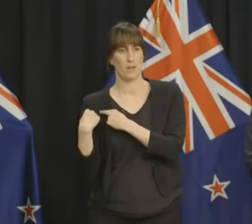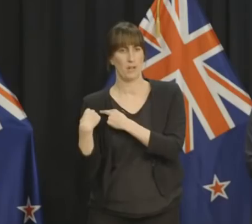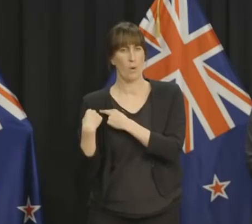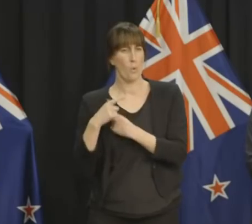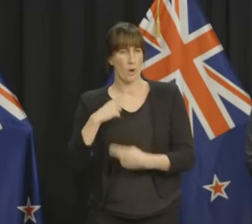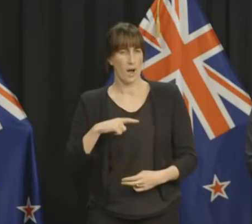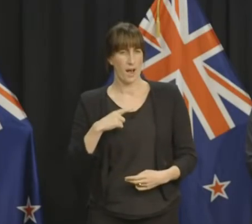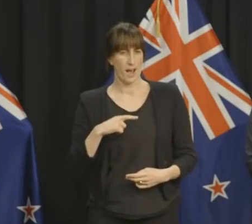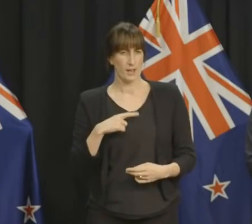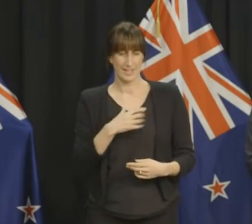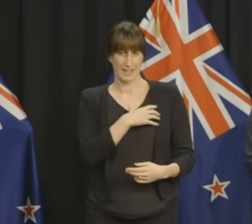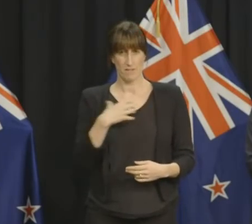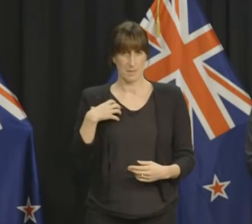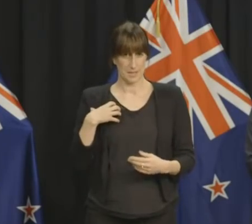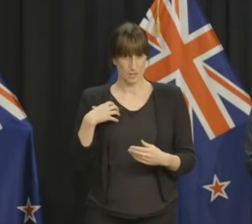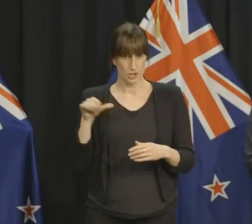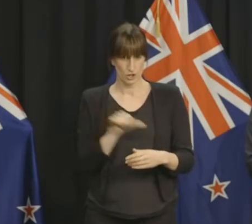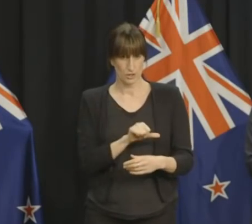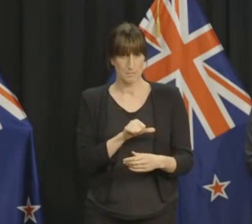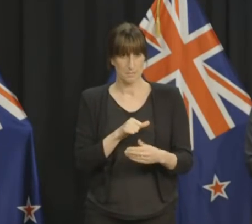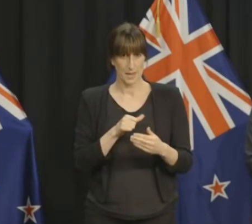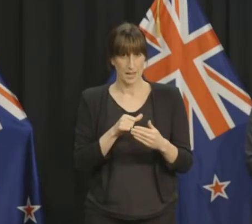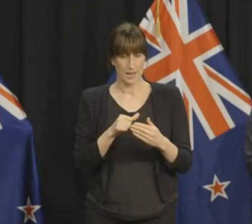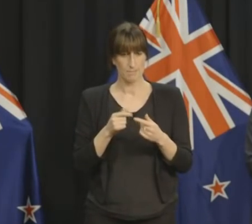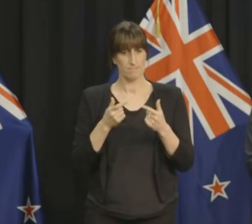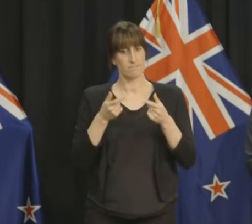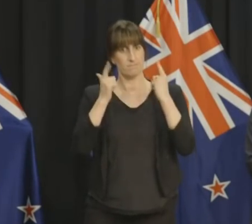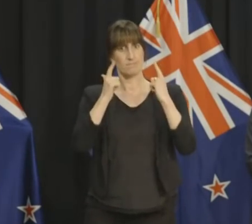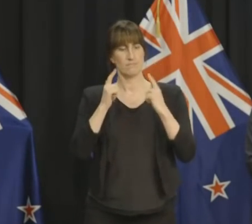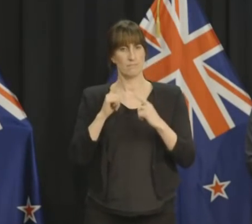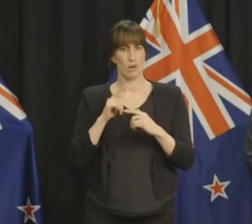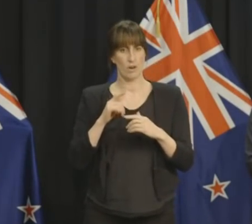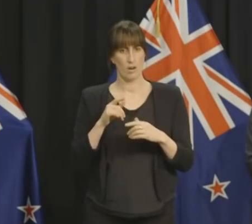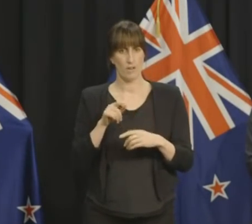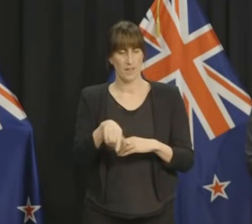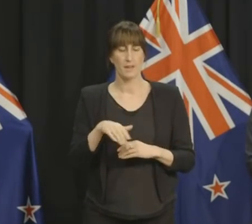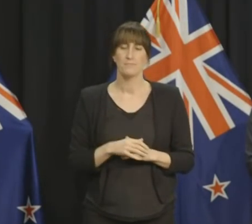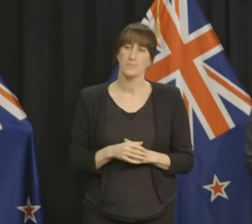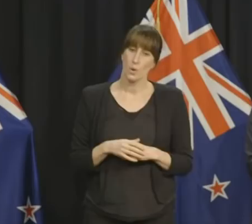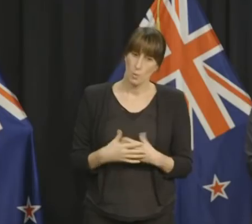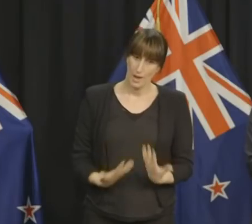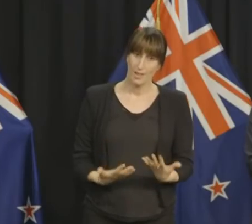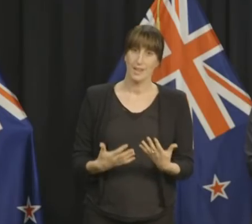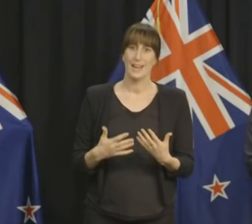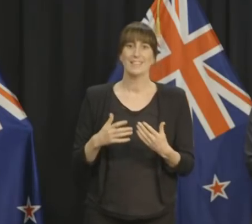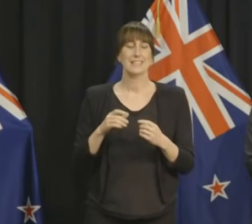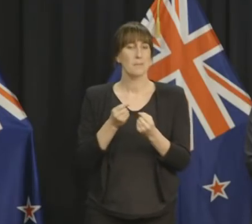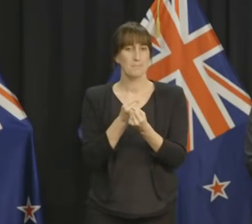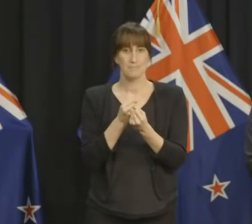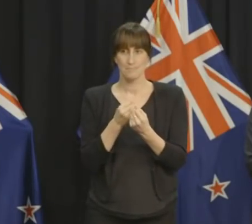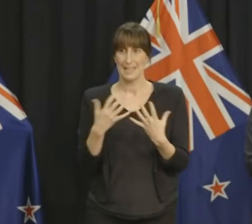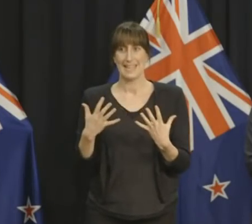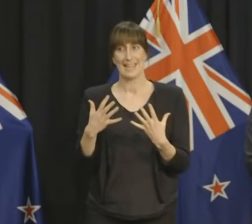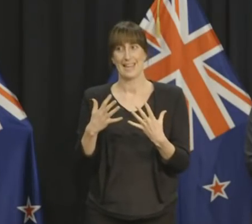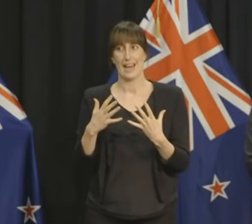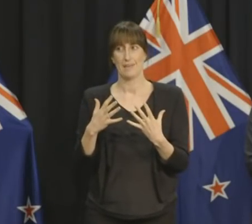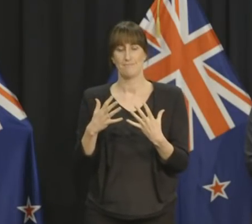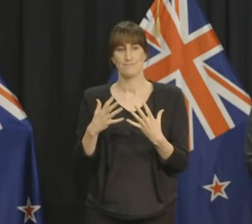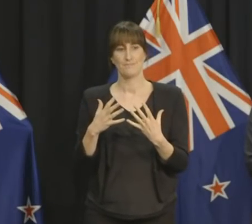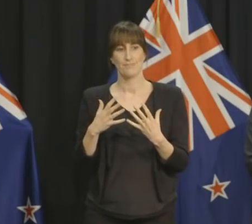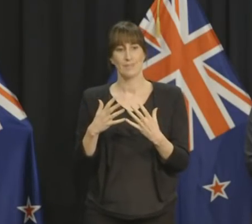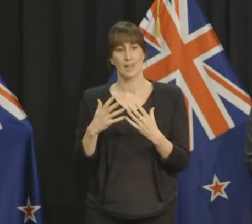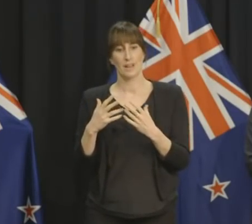isolation facilities have a range of wraparound support to them. It starts with individual responsibilities. These aren't prisons. These